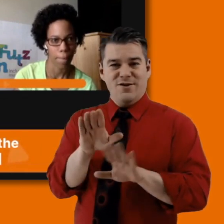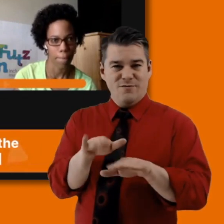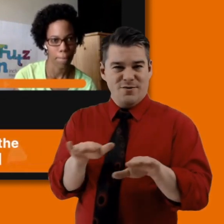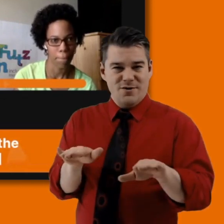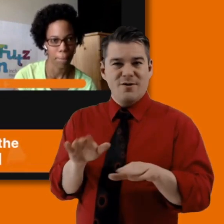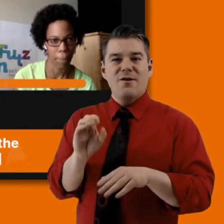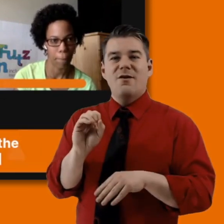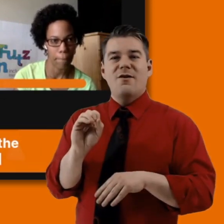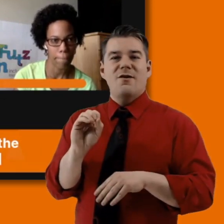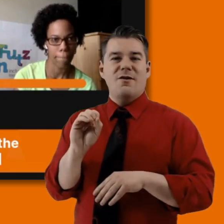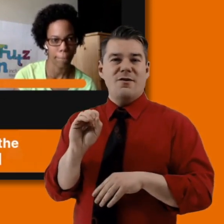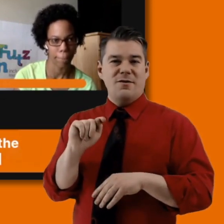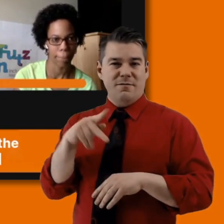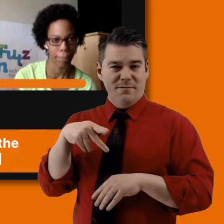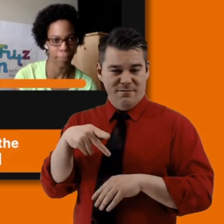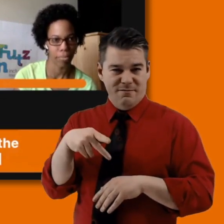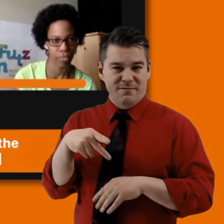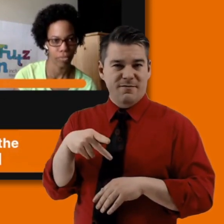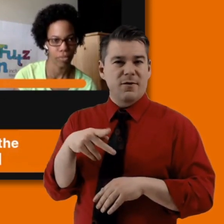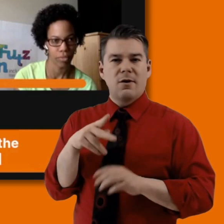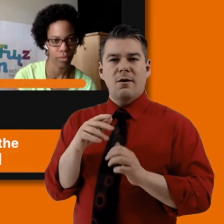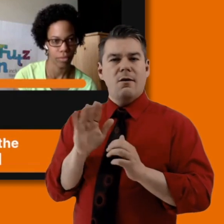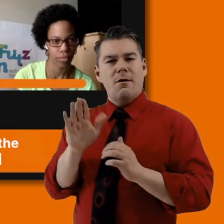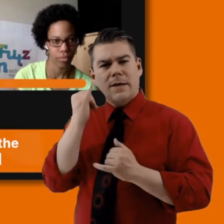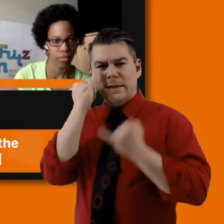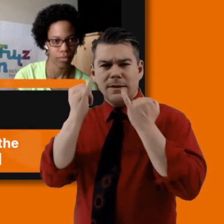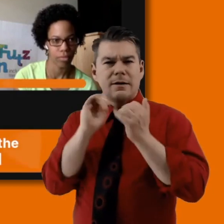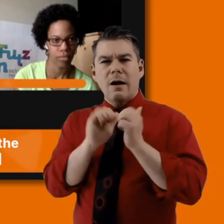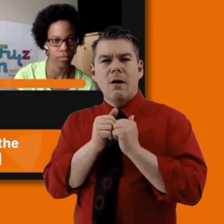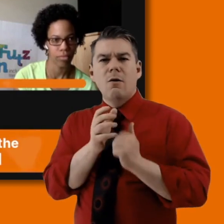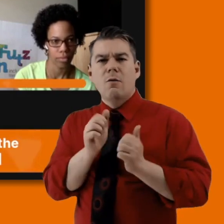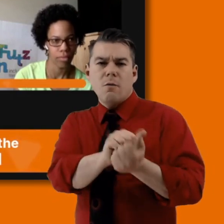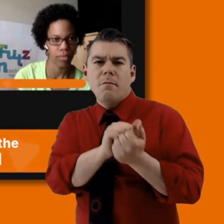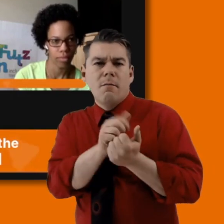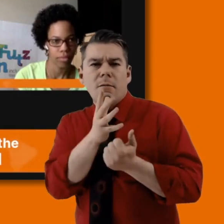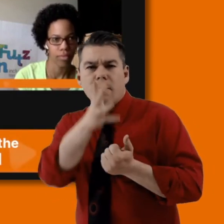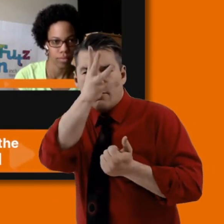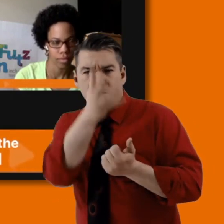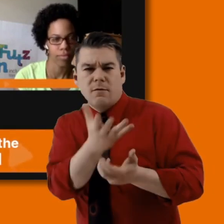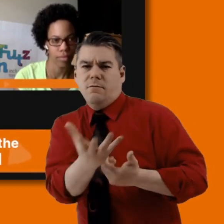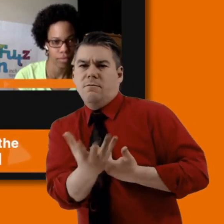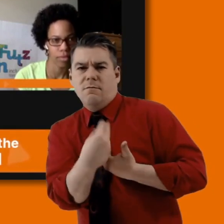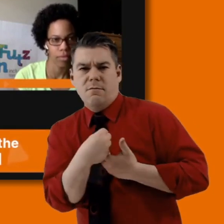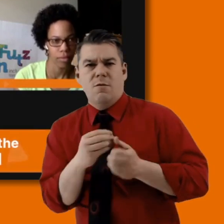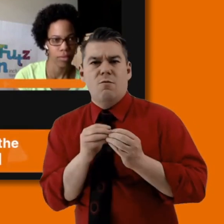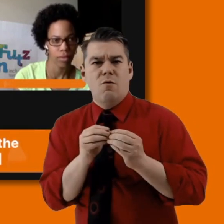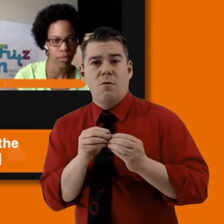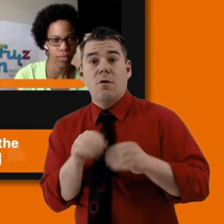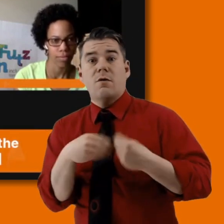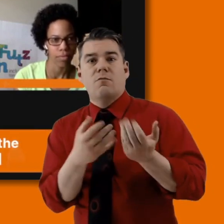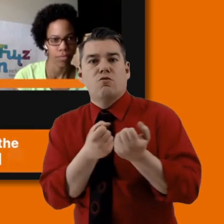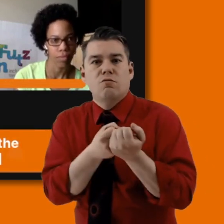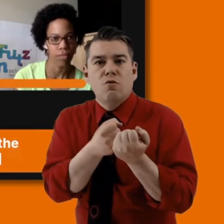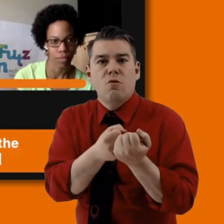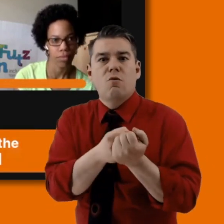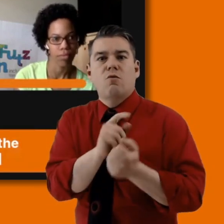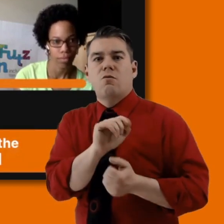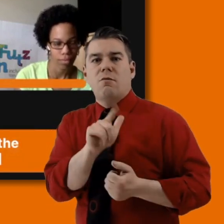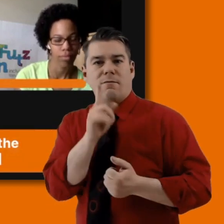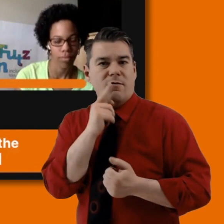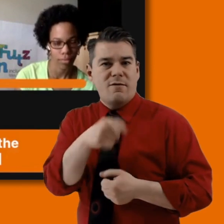share some of her ideas for how you can engage with parents and get them more involved and how to give them some support